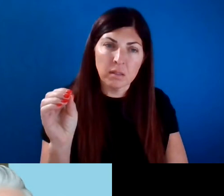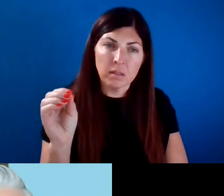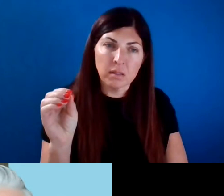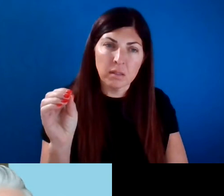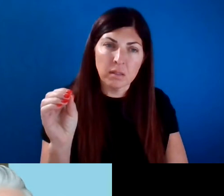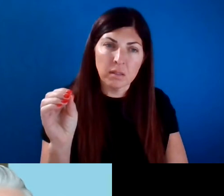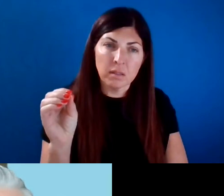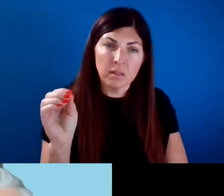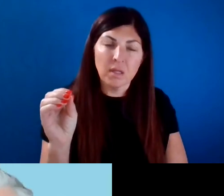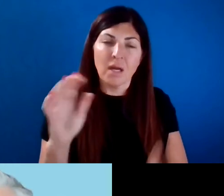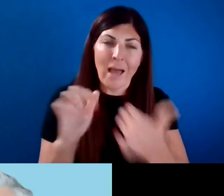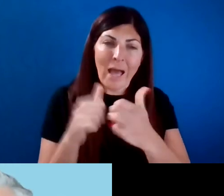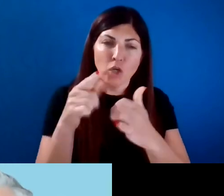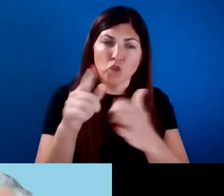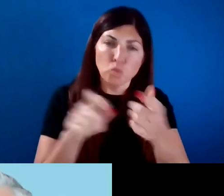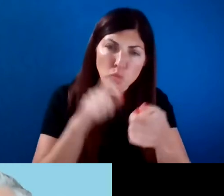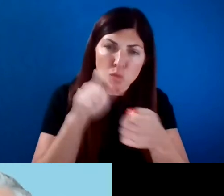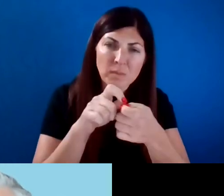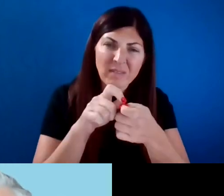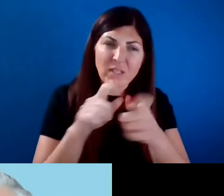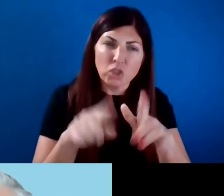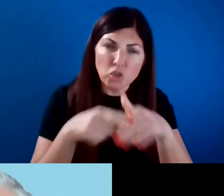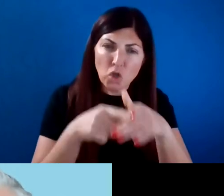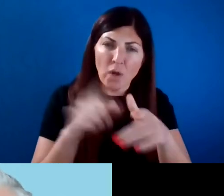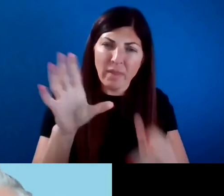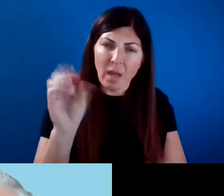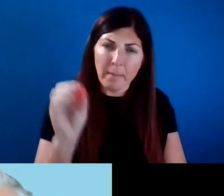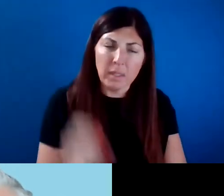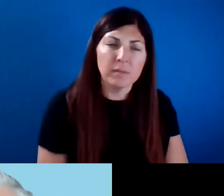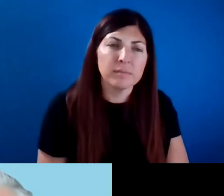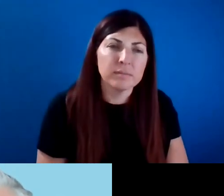it started exactly?